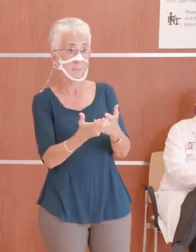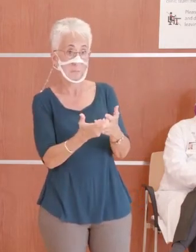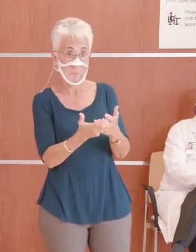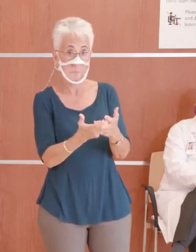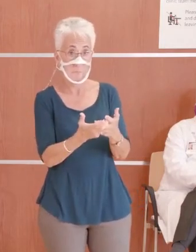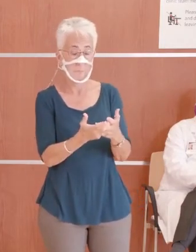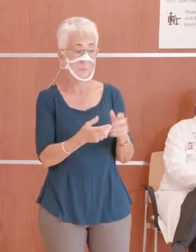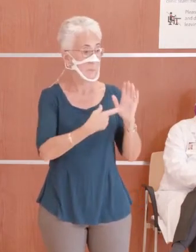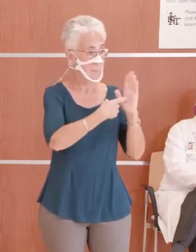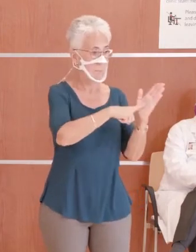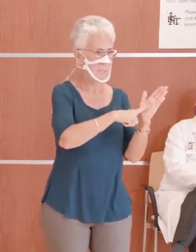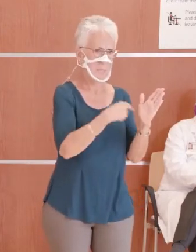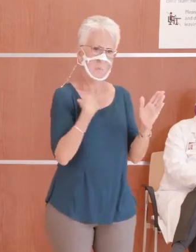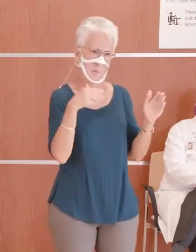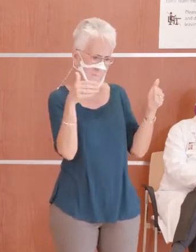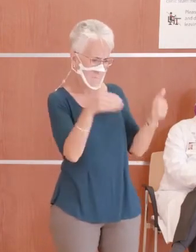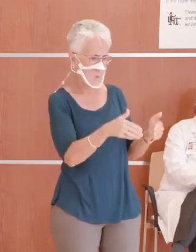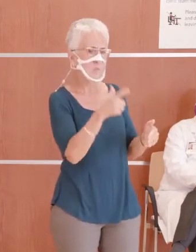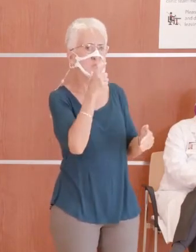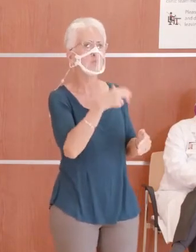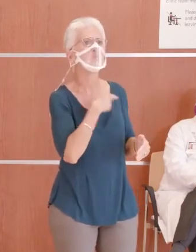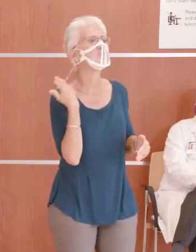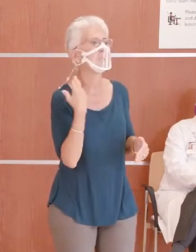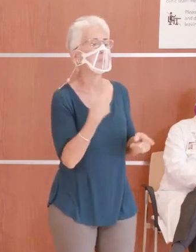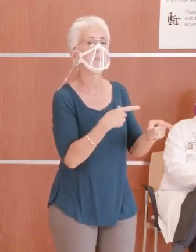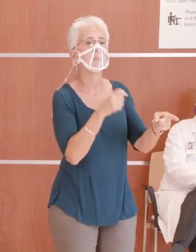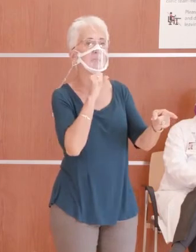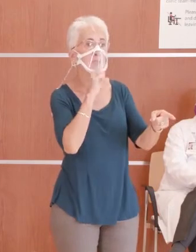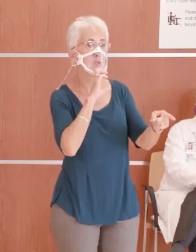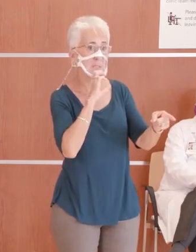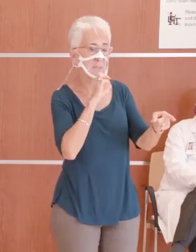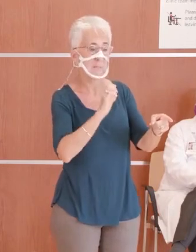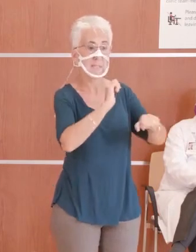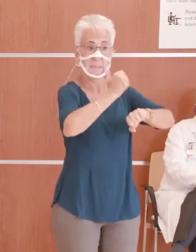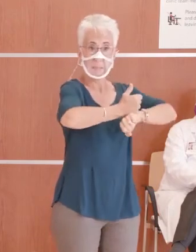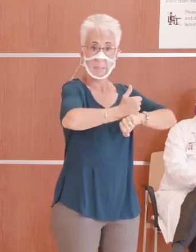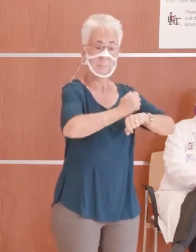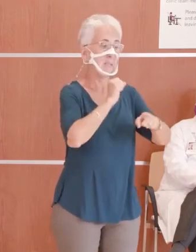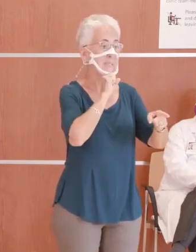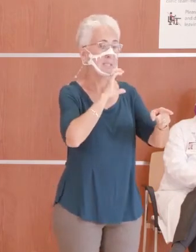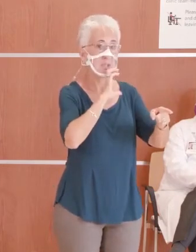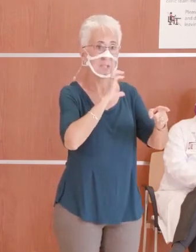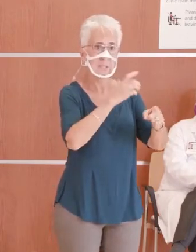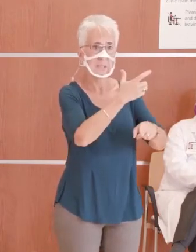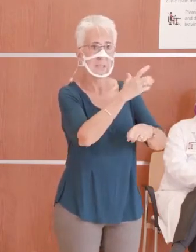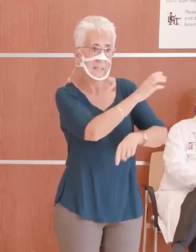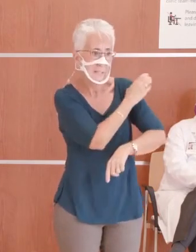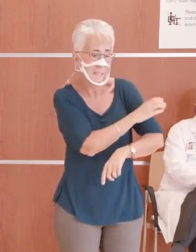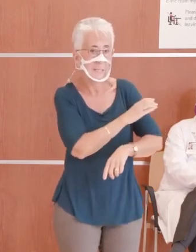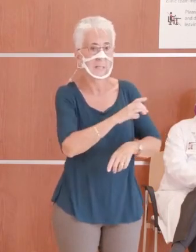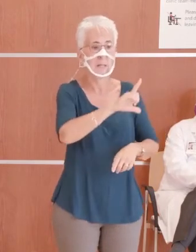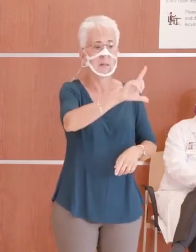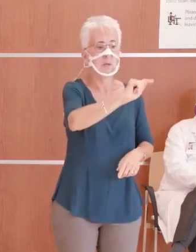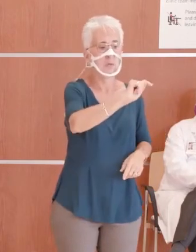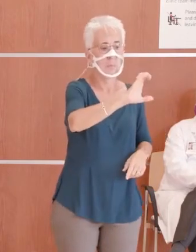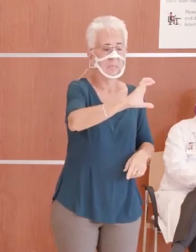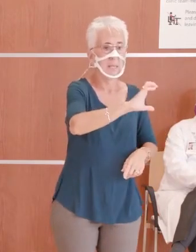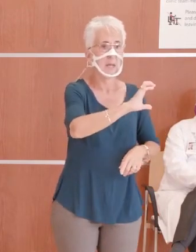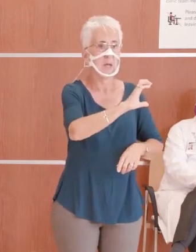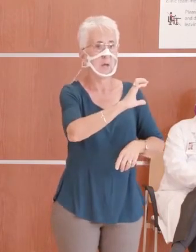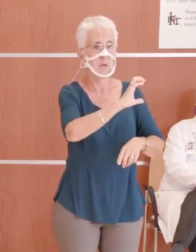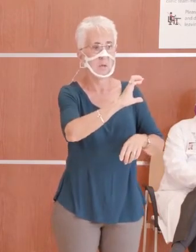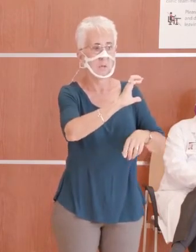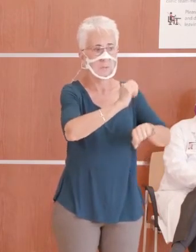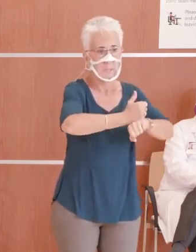on our most at-risk population, seniors. We set up clinics at senior centers, long-term care facilities, senior